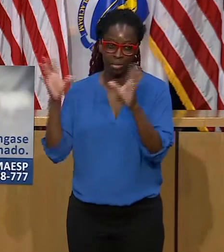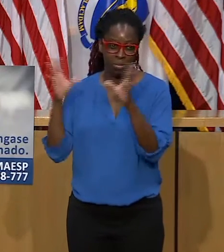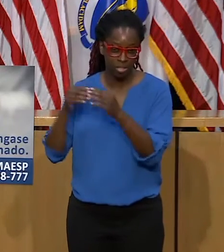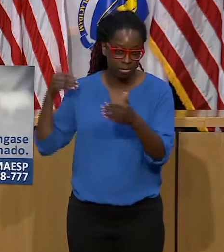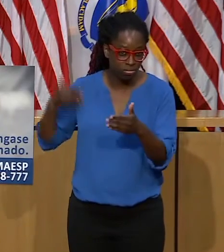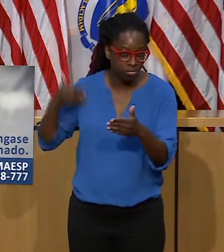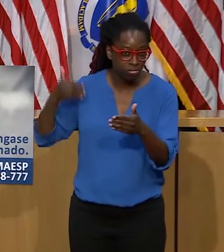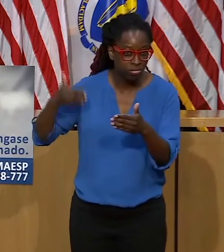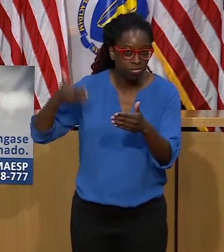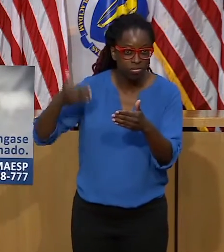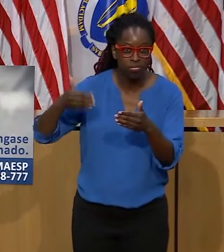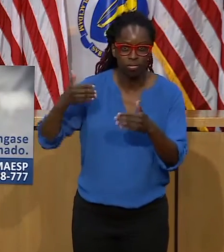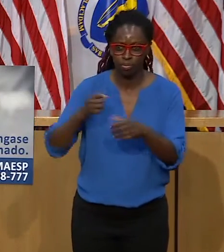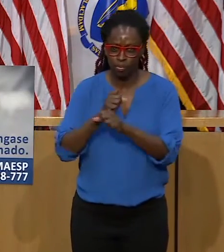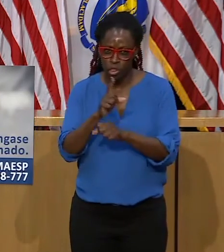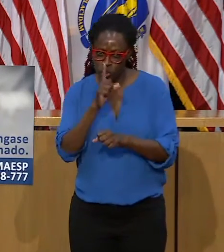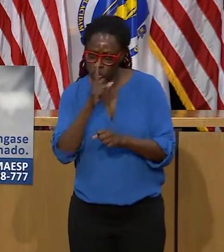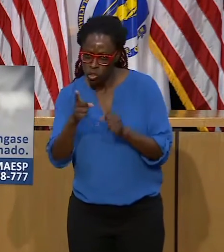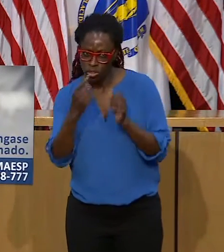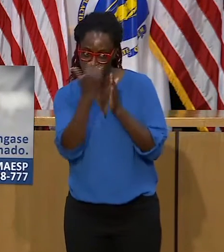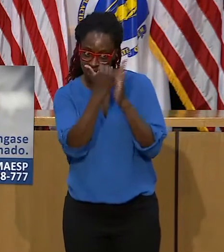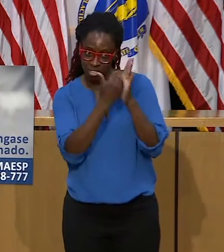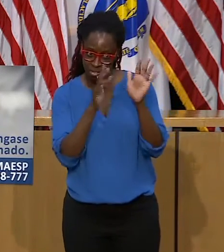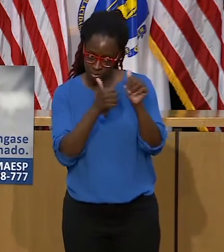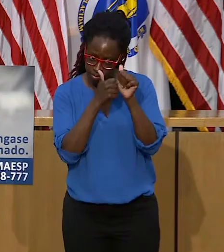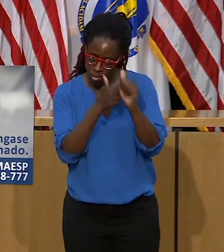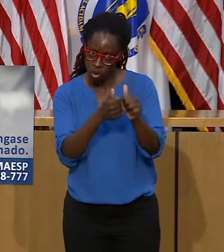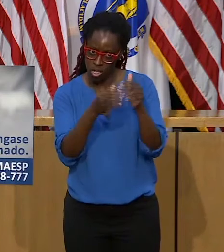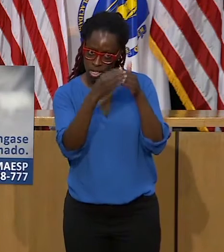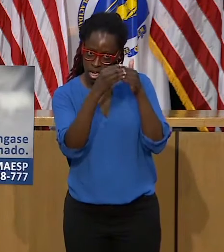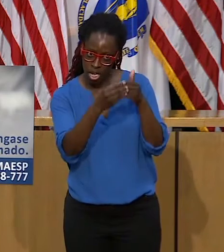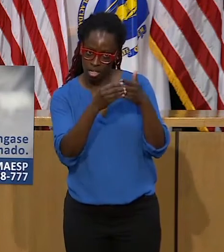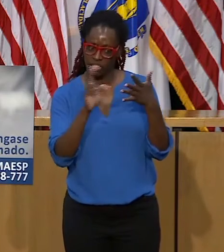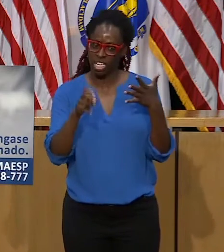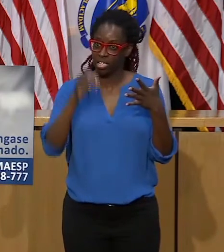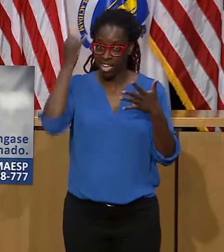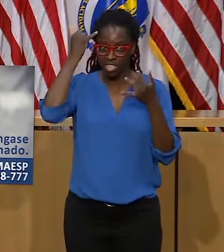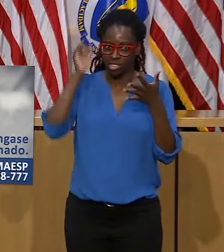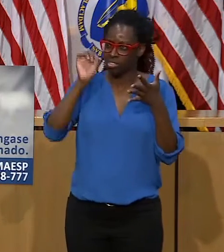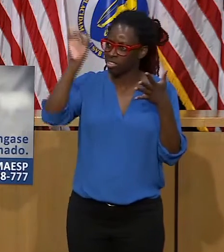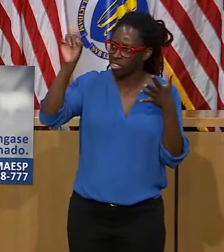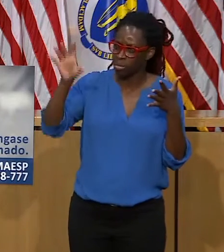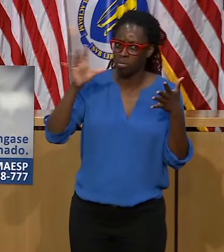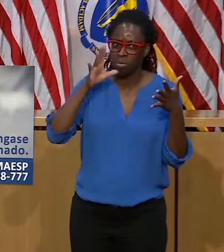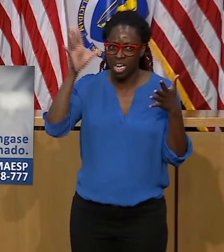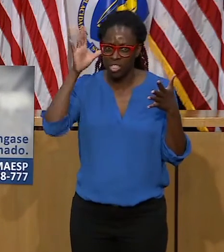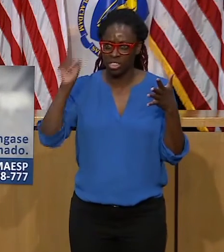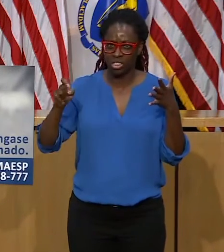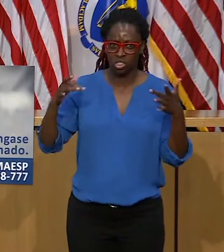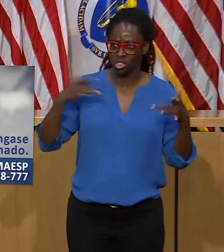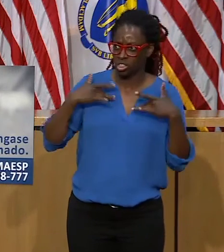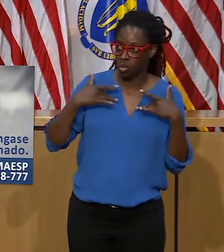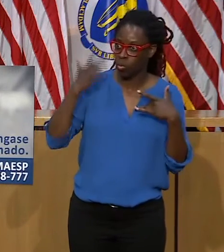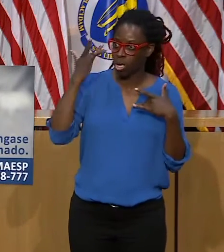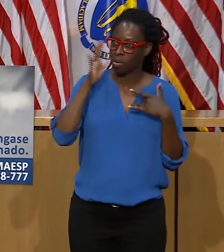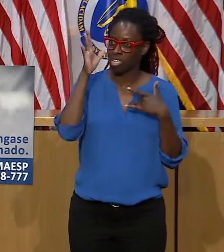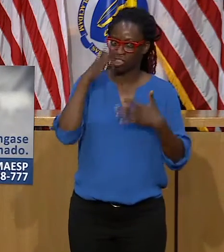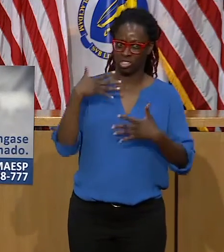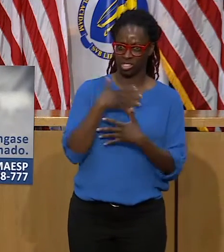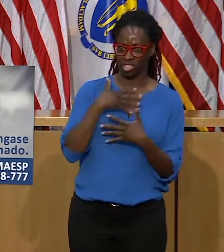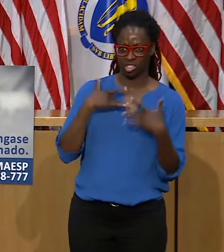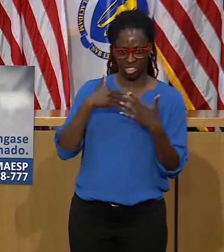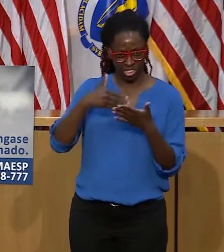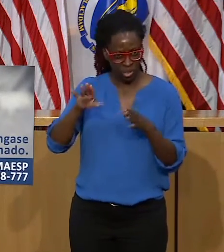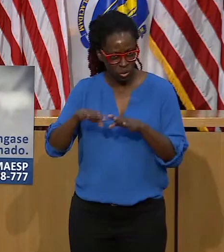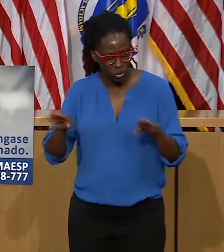make sure that the school official thought about their needs, concern, and fear of the parent when sending their